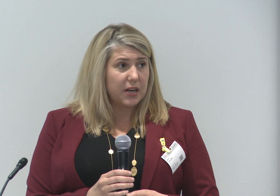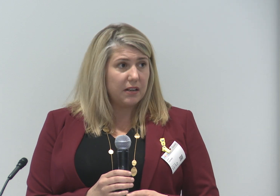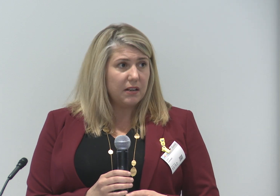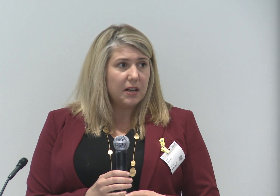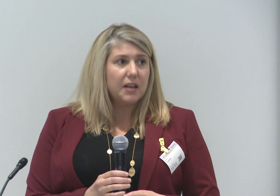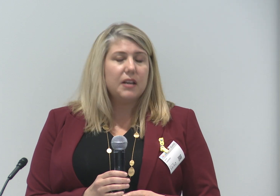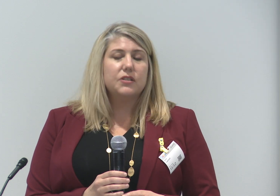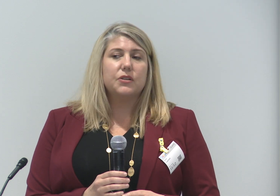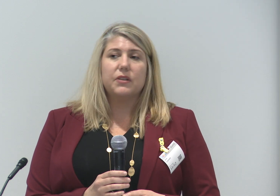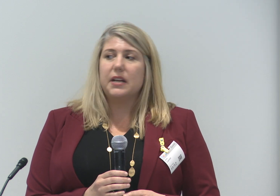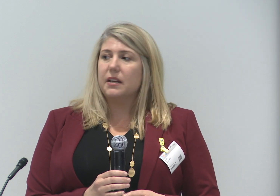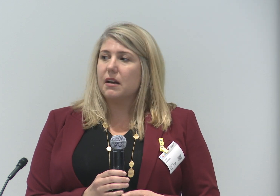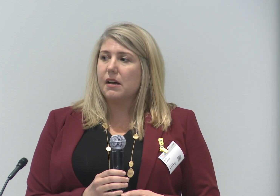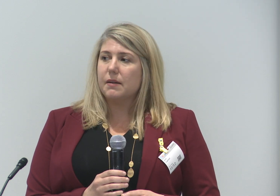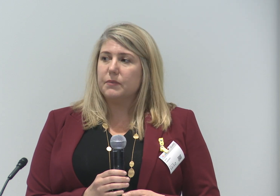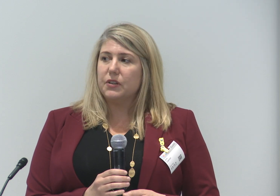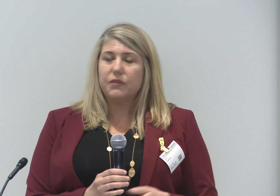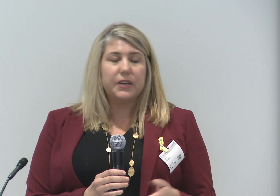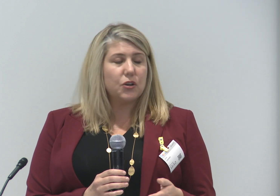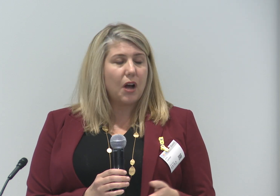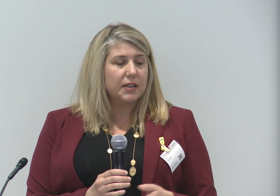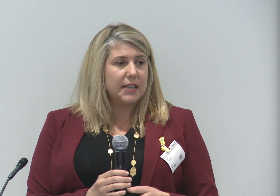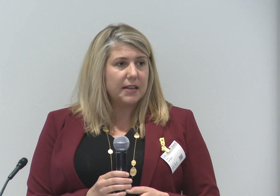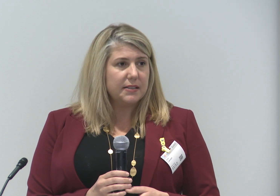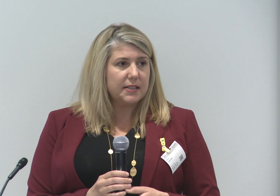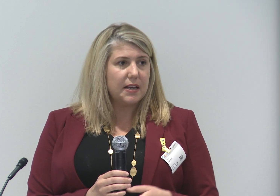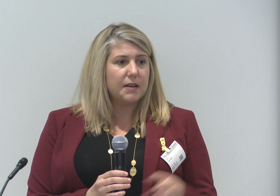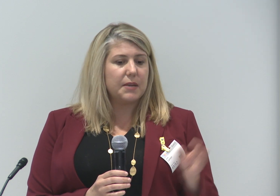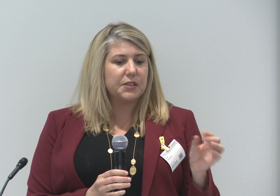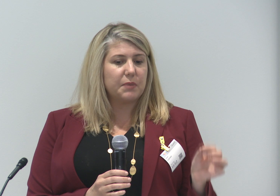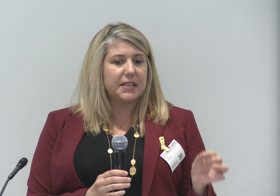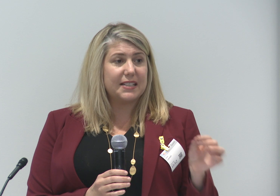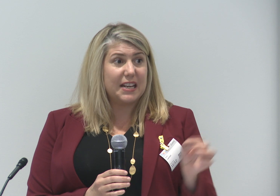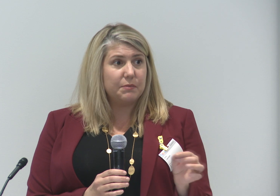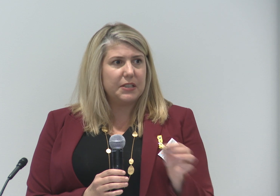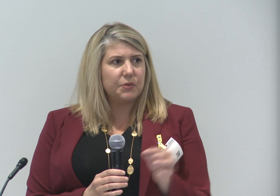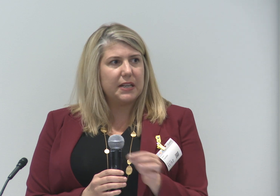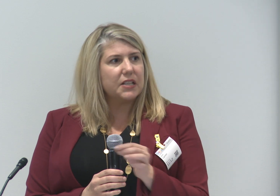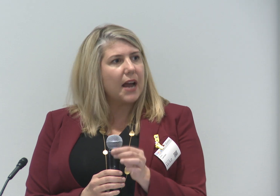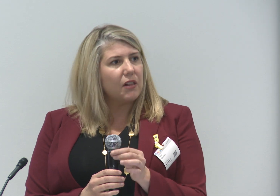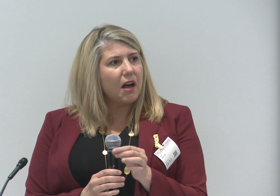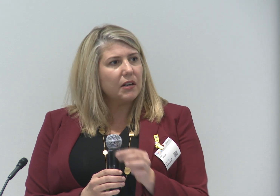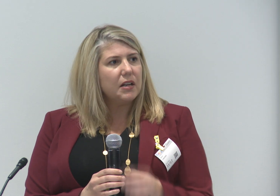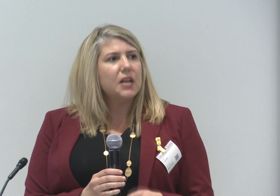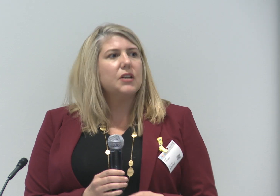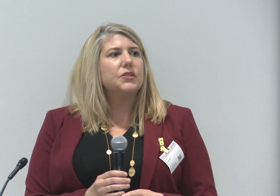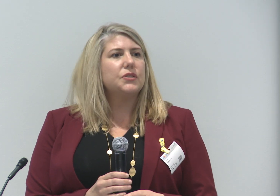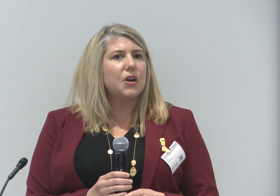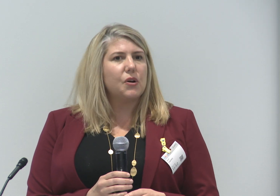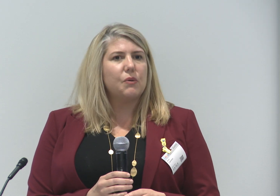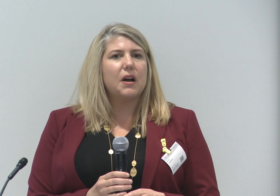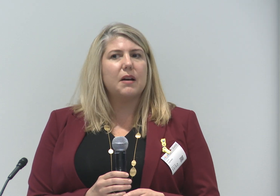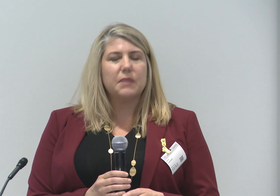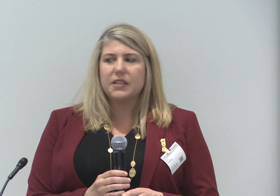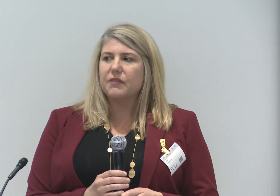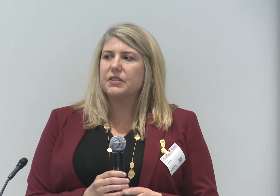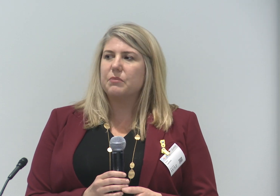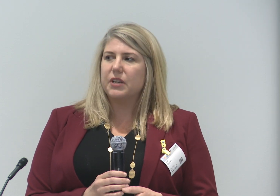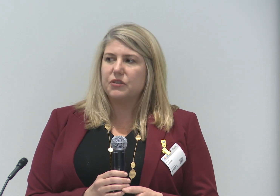screen during video content. It's placed in between dialogue, so it's obviously pretty